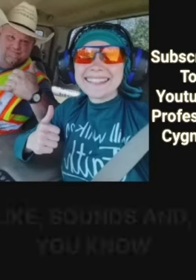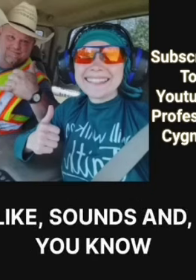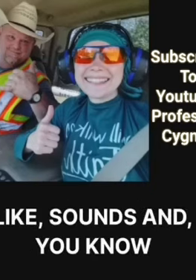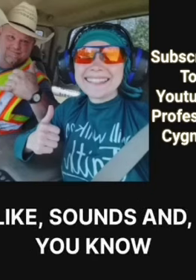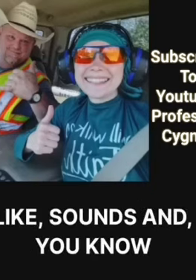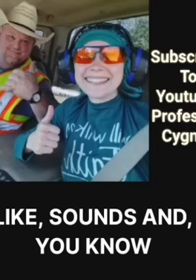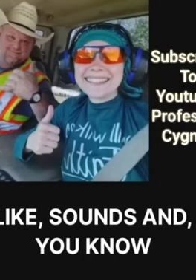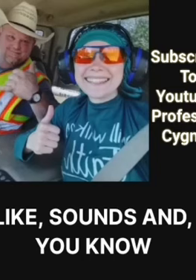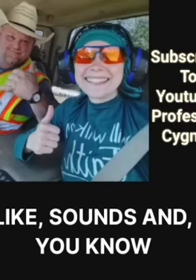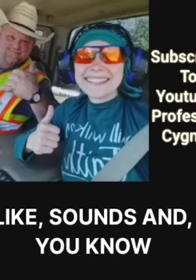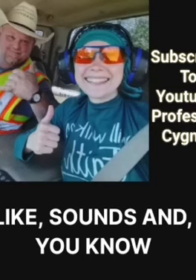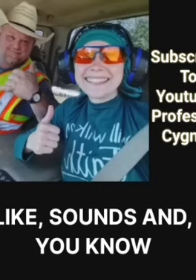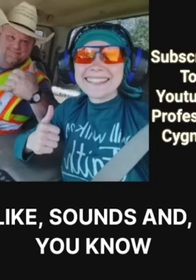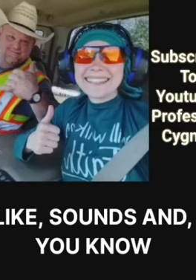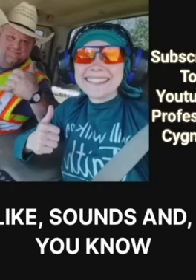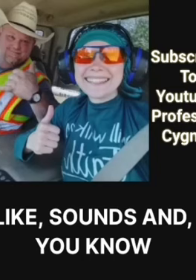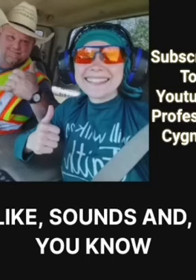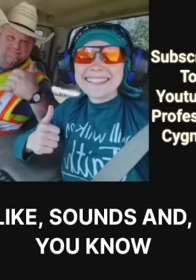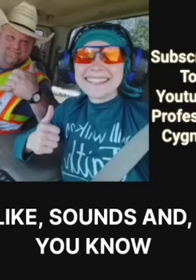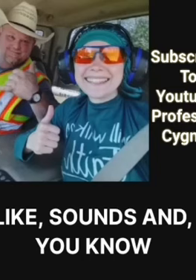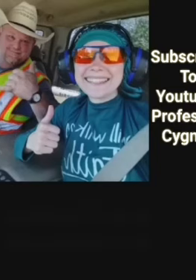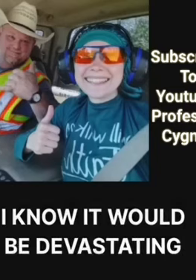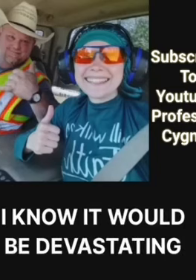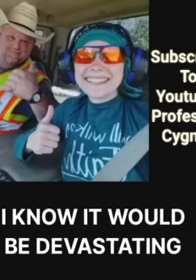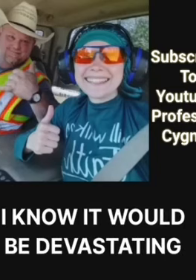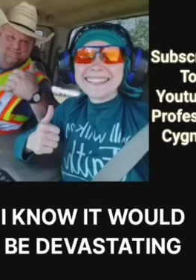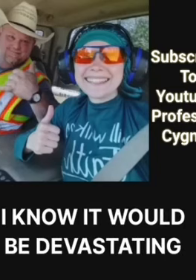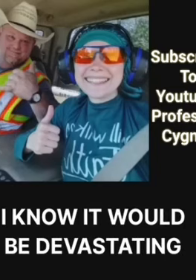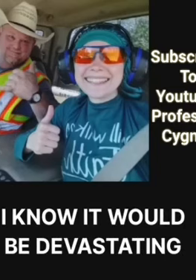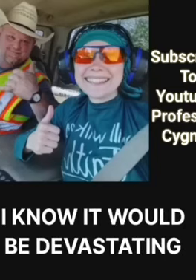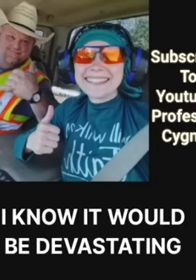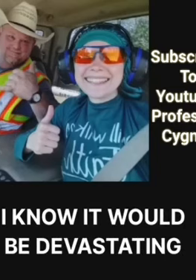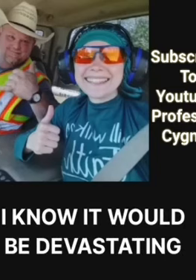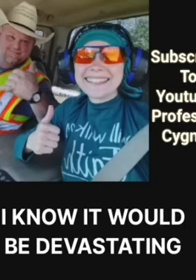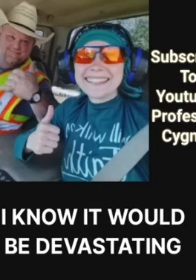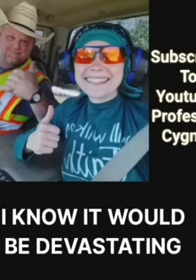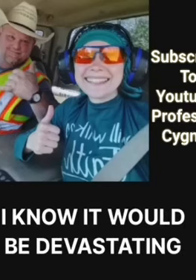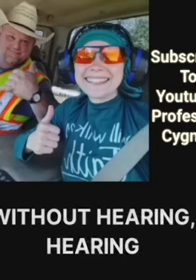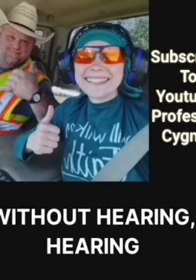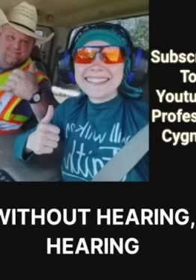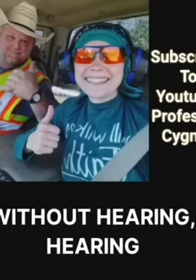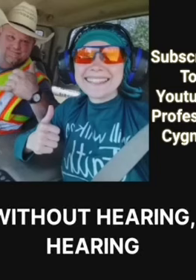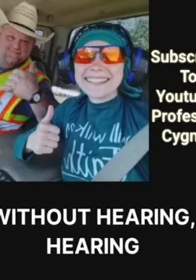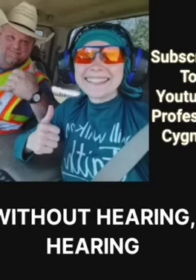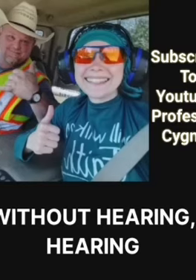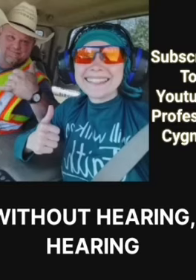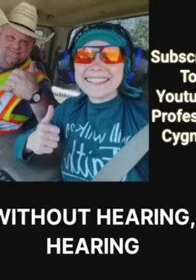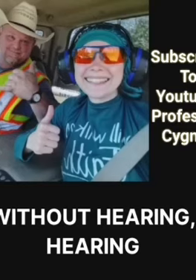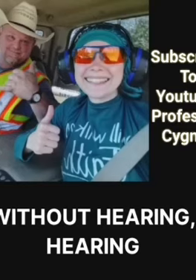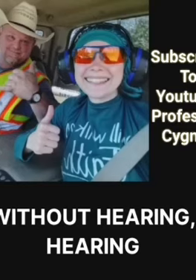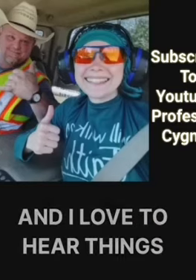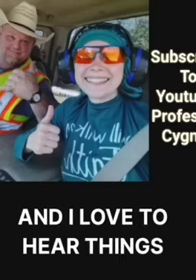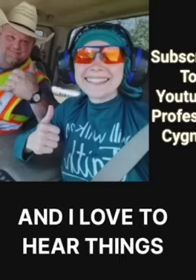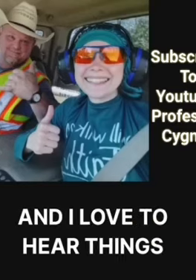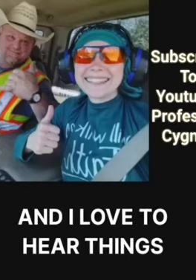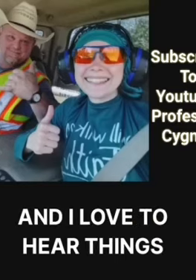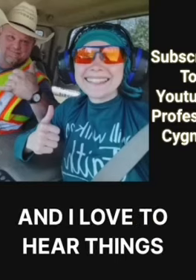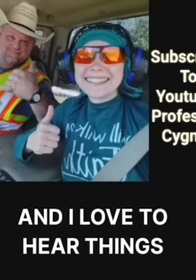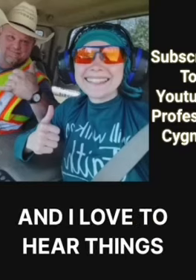like sounds, and you know, I know it would be devastating without hearing, and